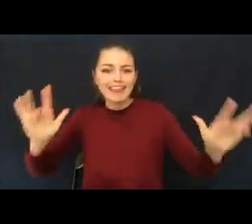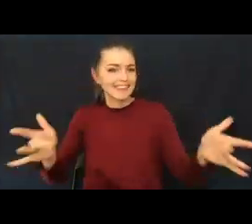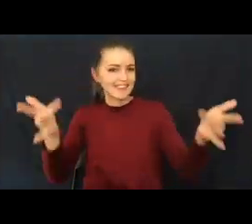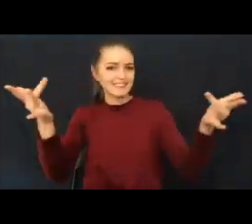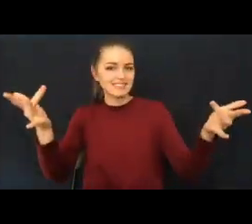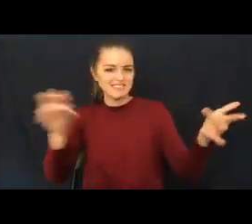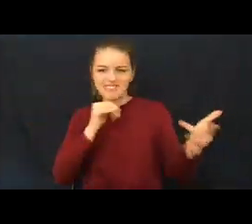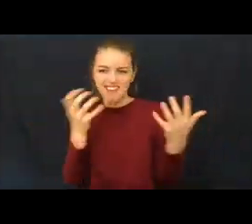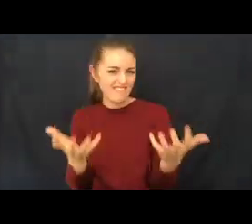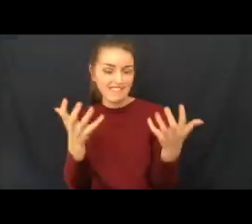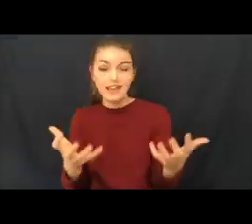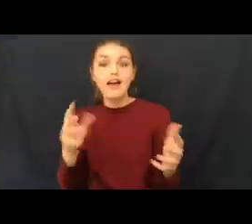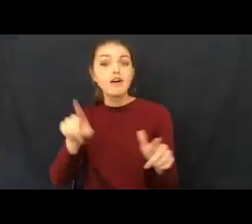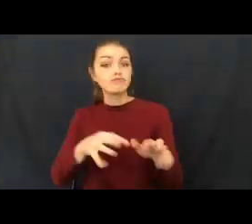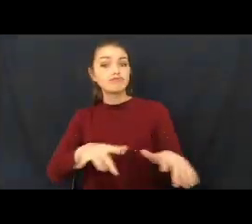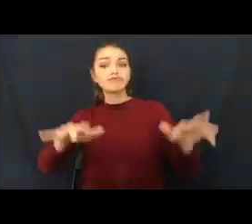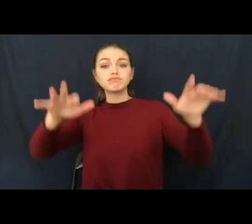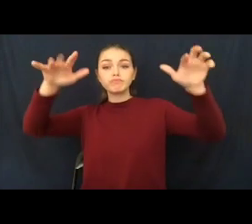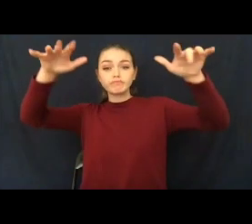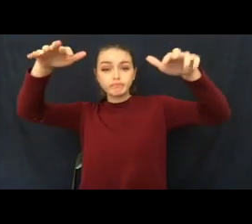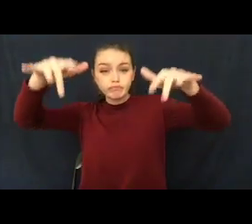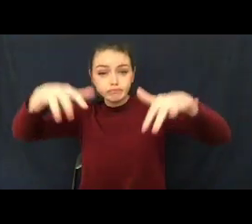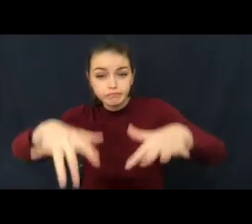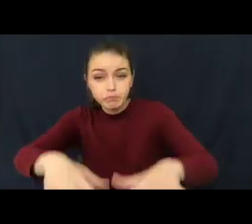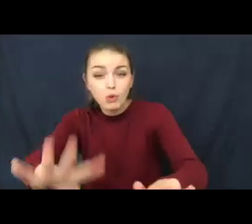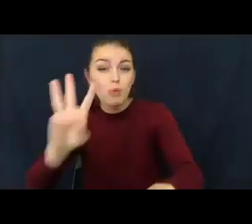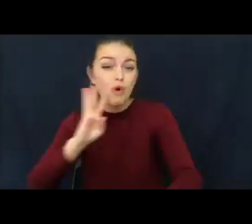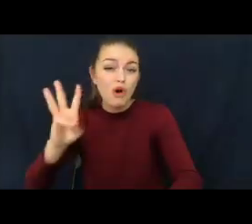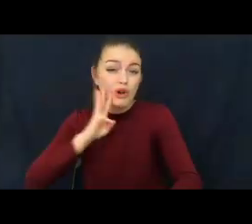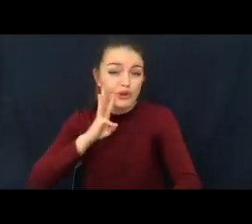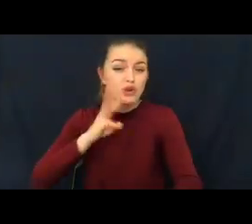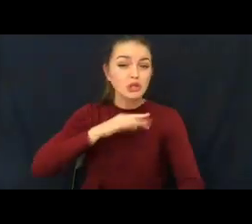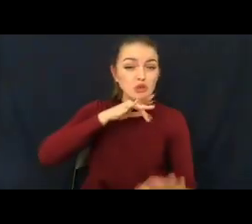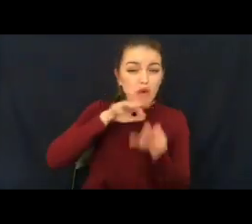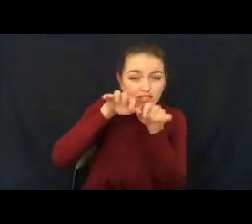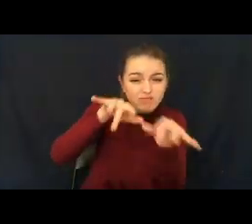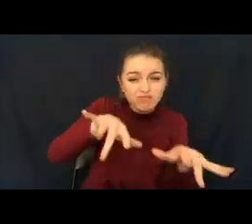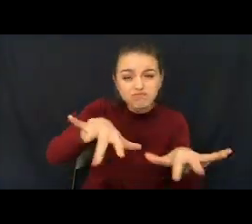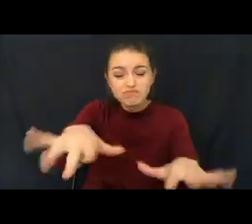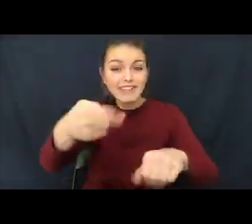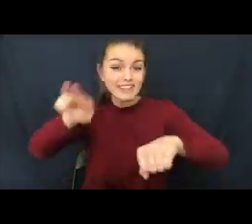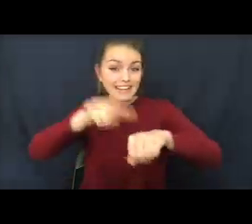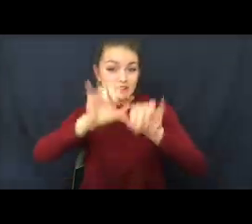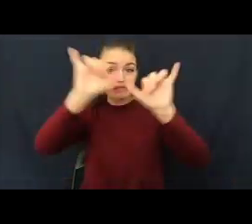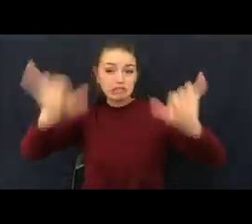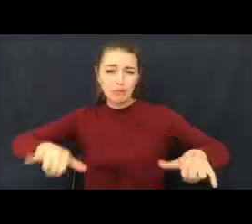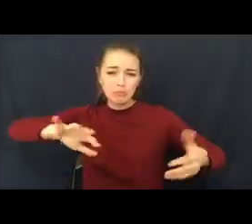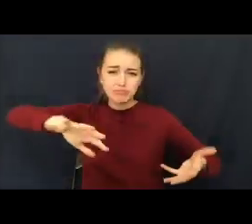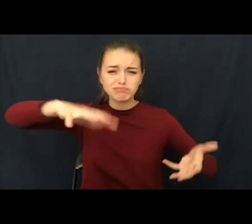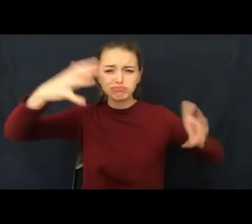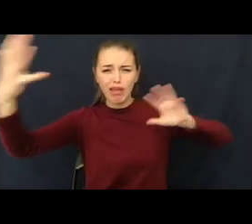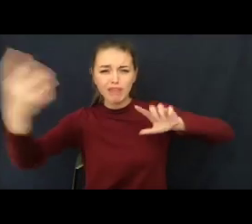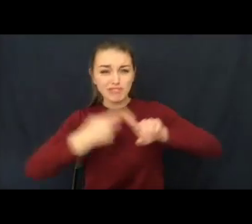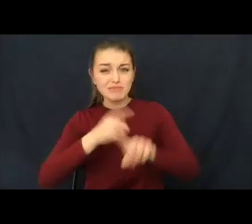gets into our water and our soil, and it disrupts those natural systems. And this